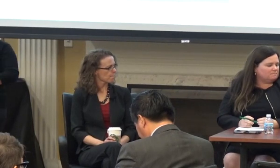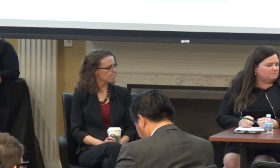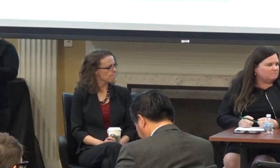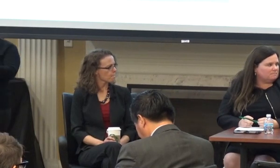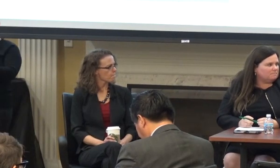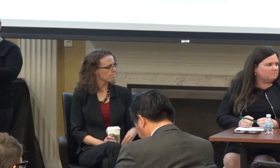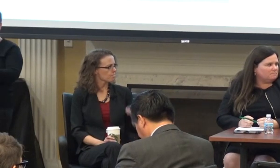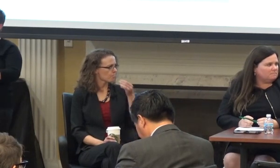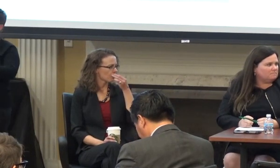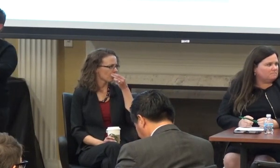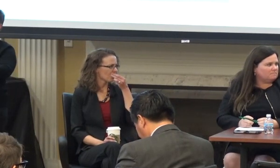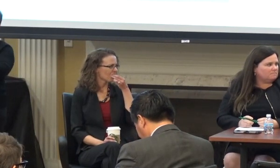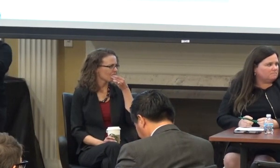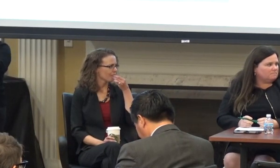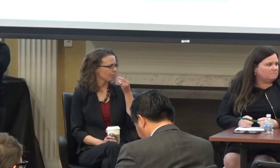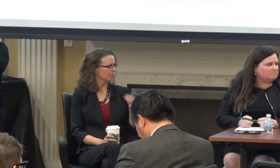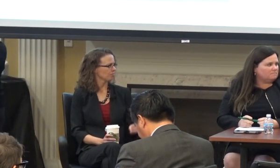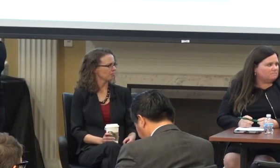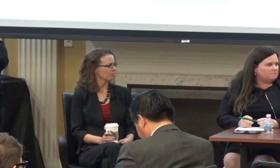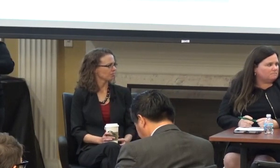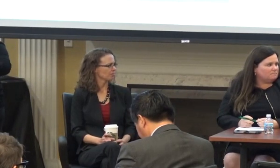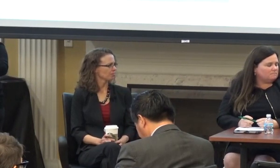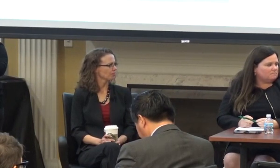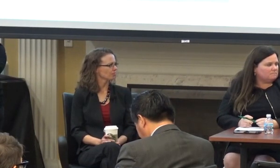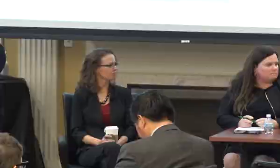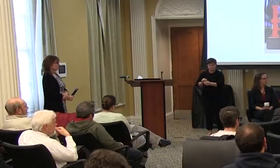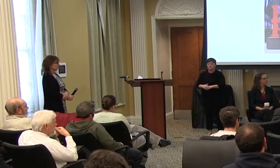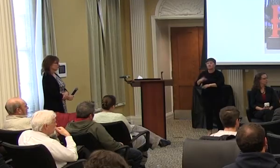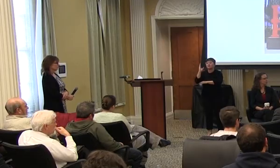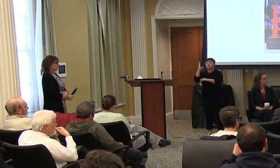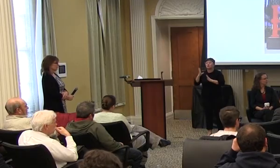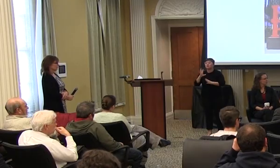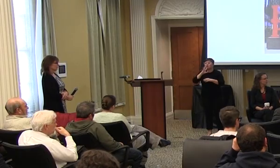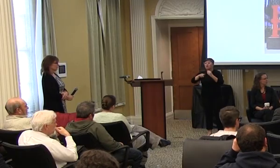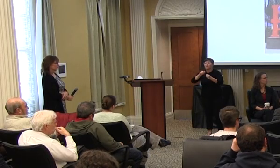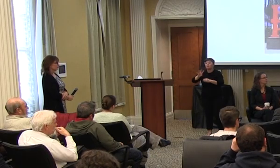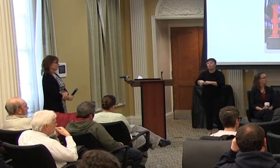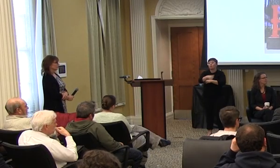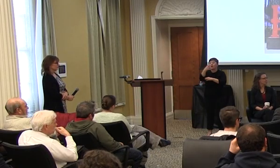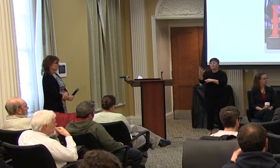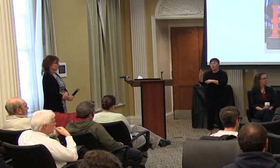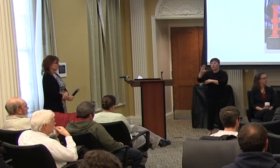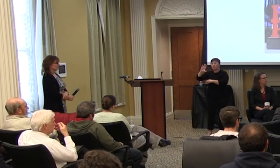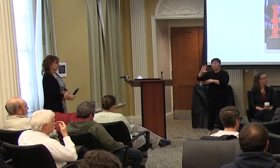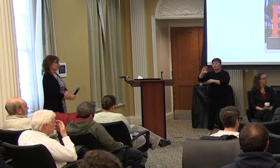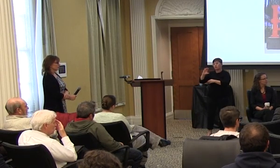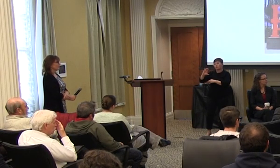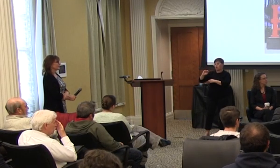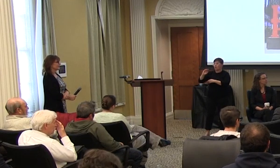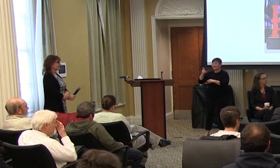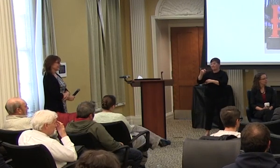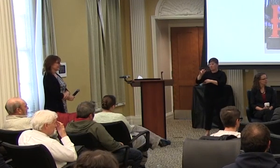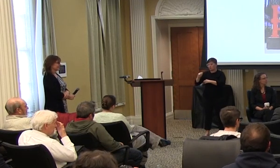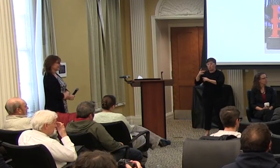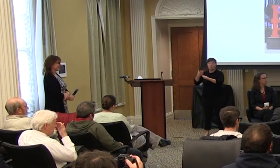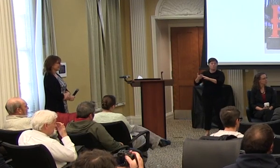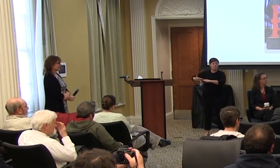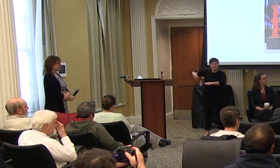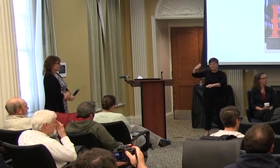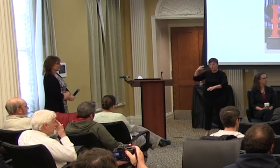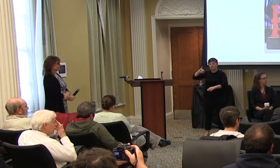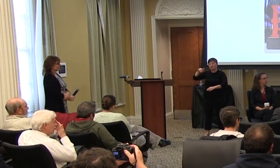read well i went to a lecture at the freedom center and the speaker talked about the rainbow coalition way before jesse jackson co-opted it